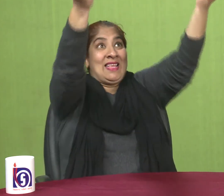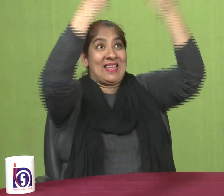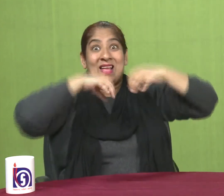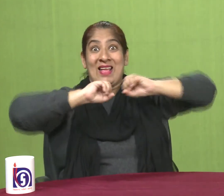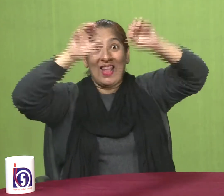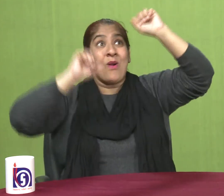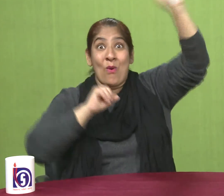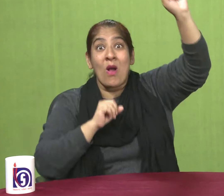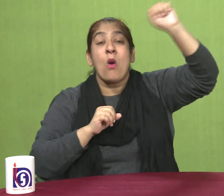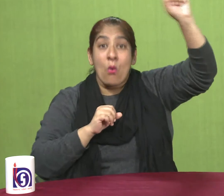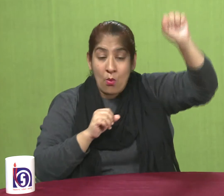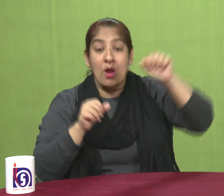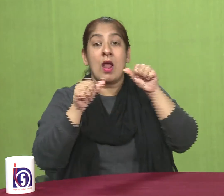Appointment of clearing agent.